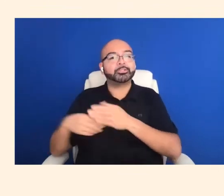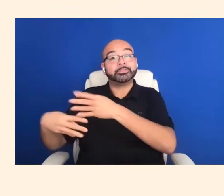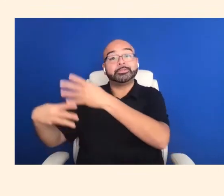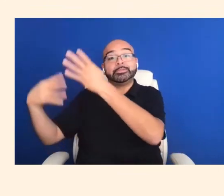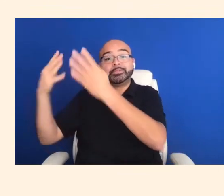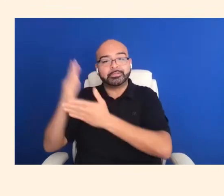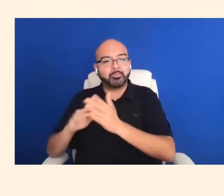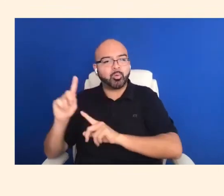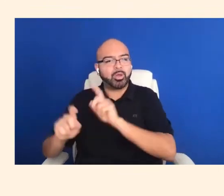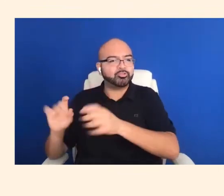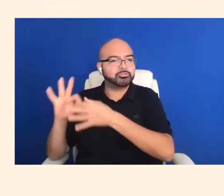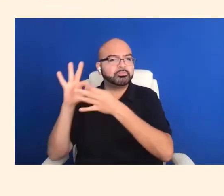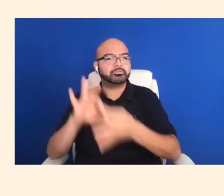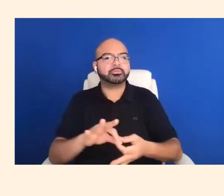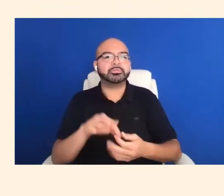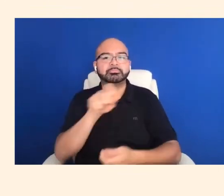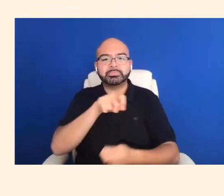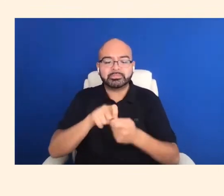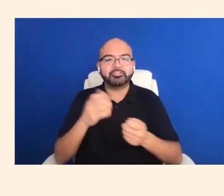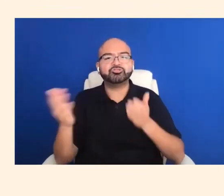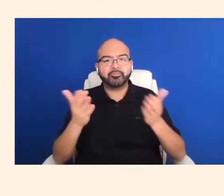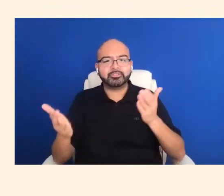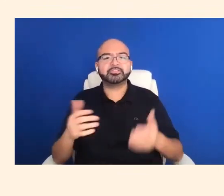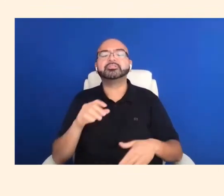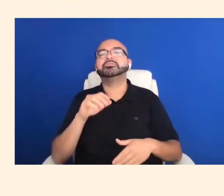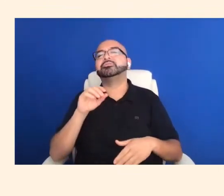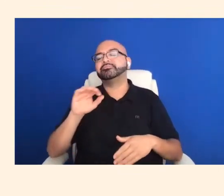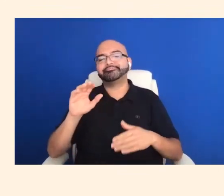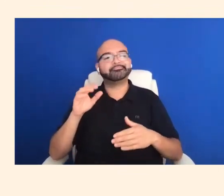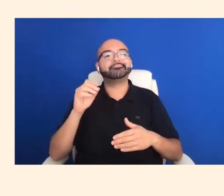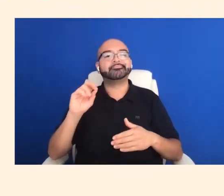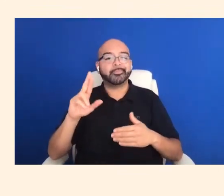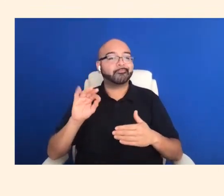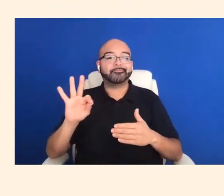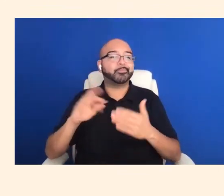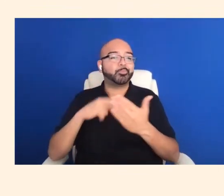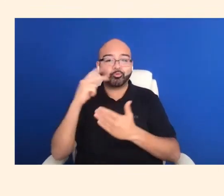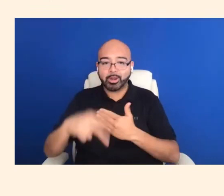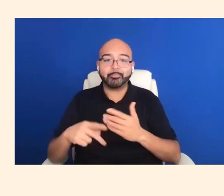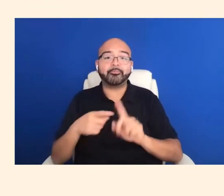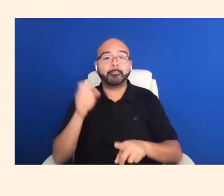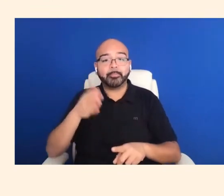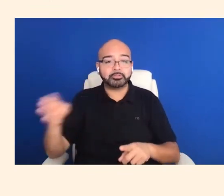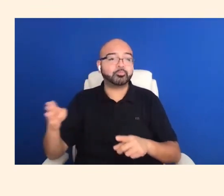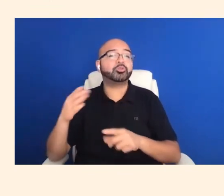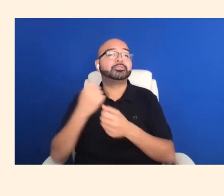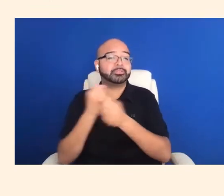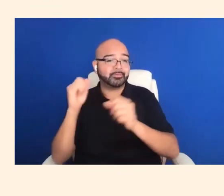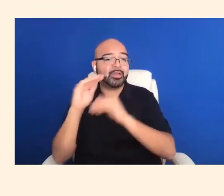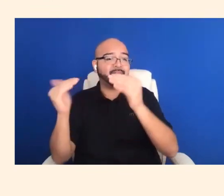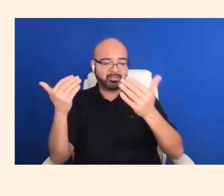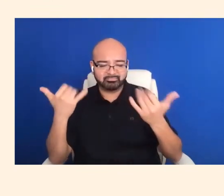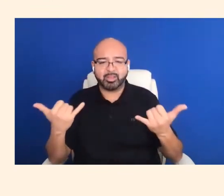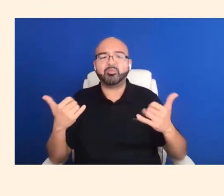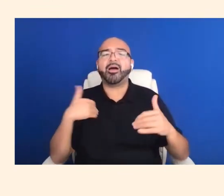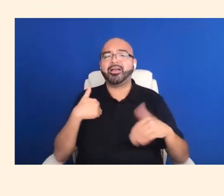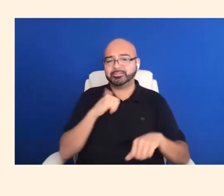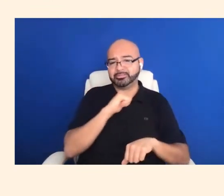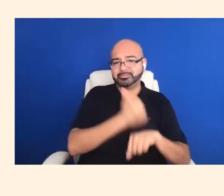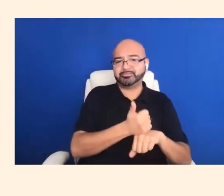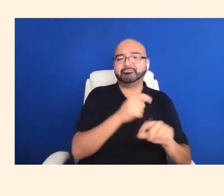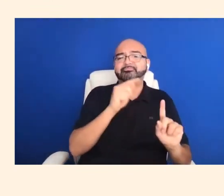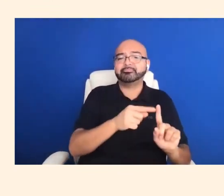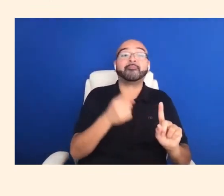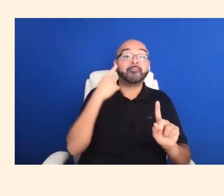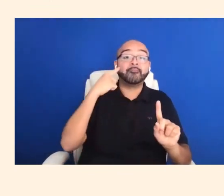audience about the specific services or programs that Baltimore Safe Haven has that currently are targeted towards older